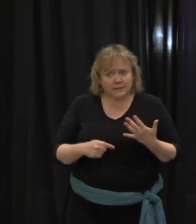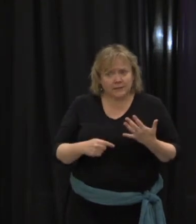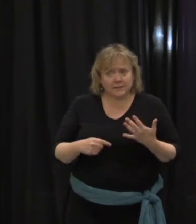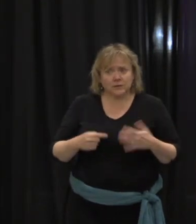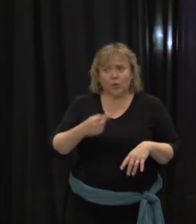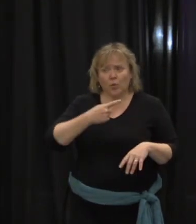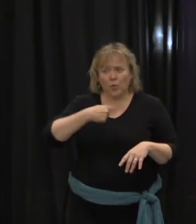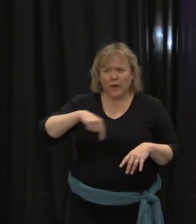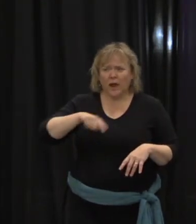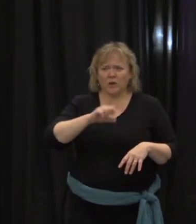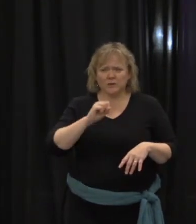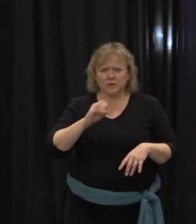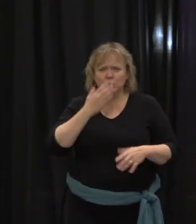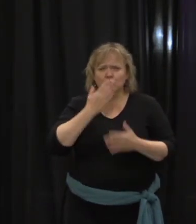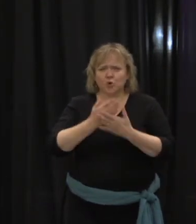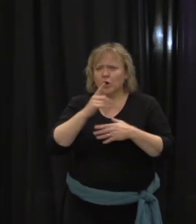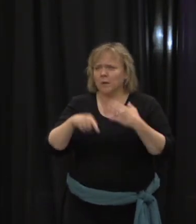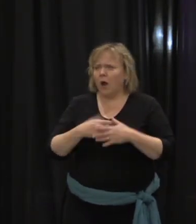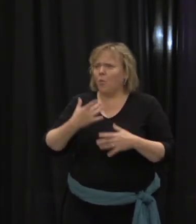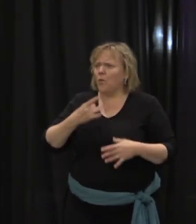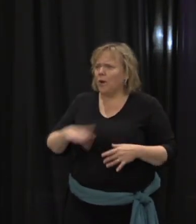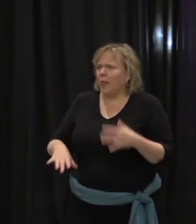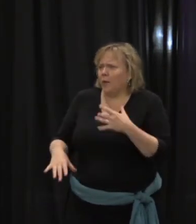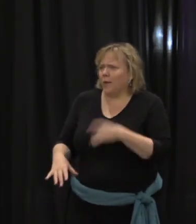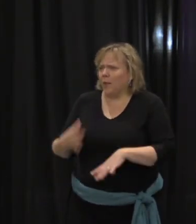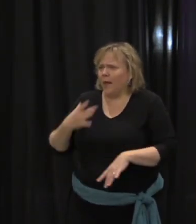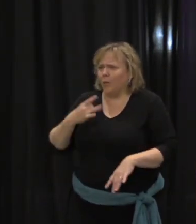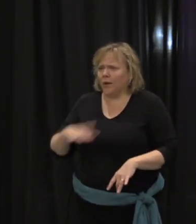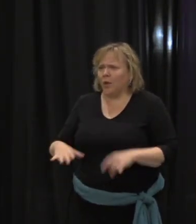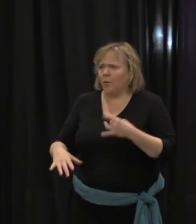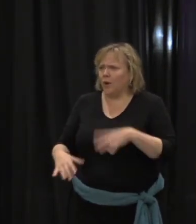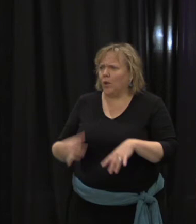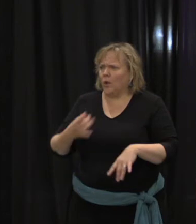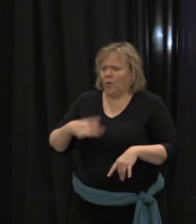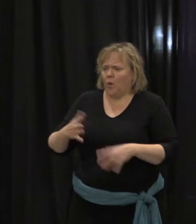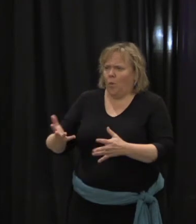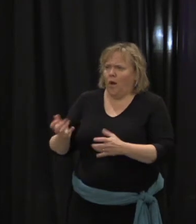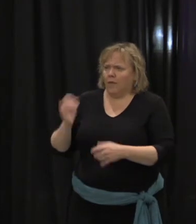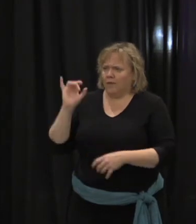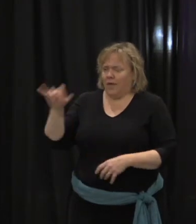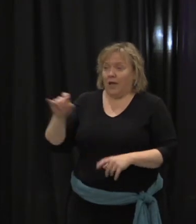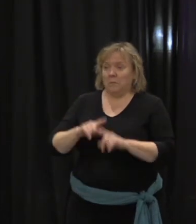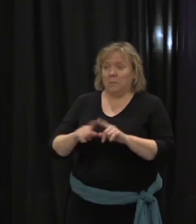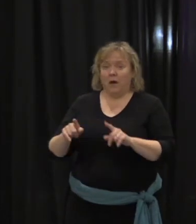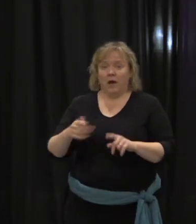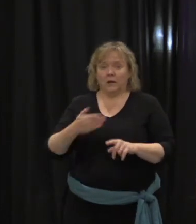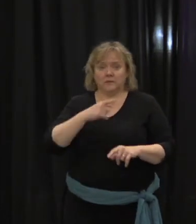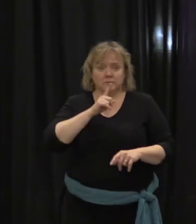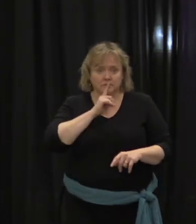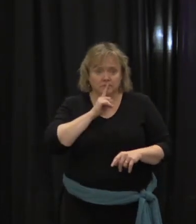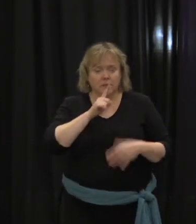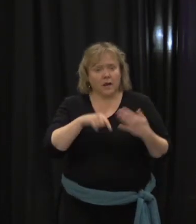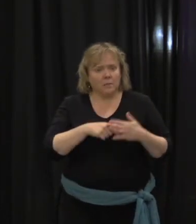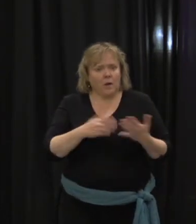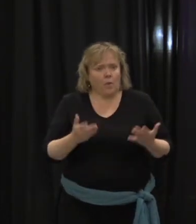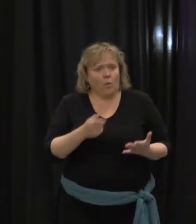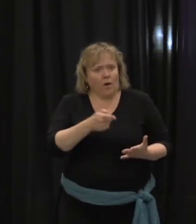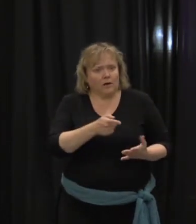good, in fact, about naming what we don't want and naming what's wrong. I think we need to get better at naming what we do